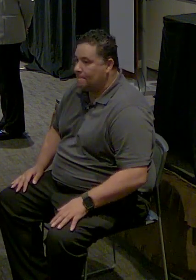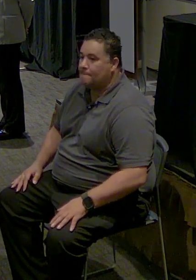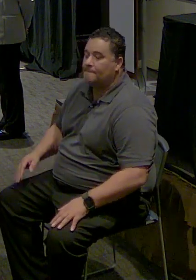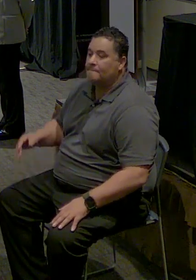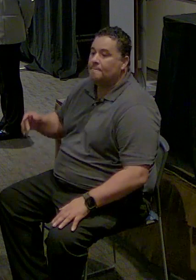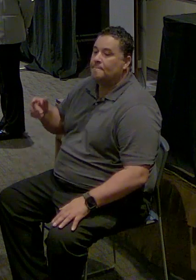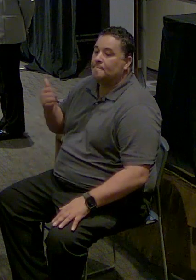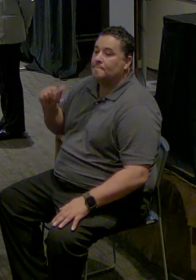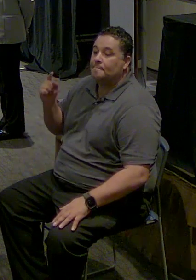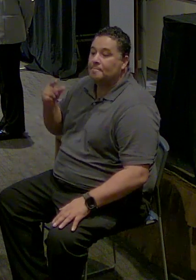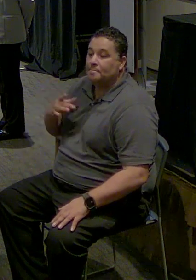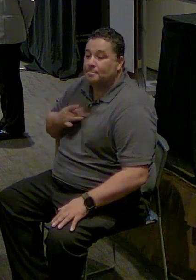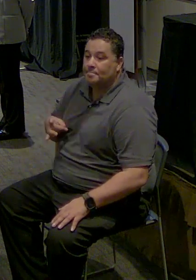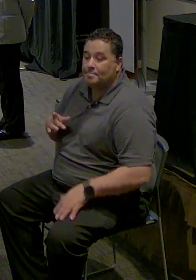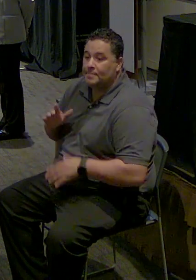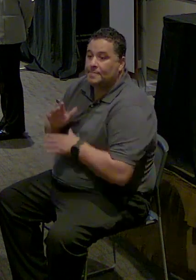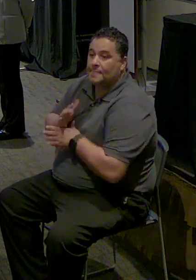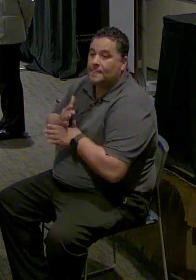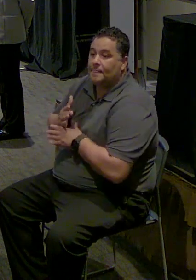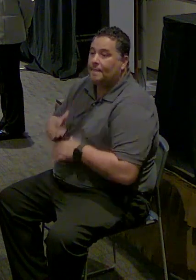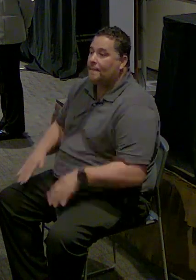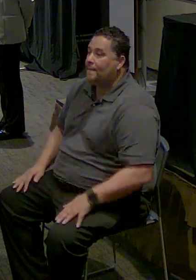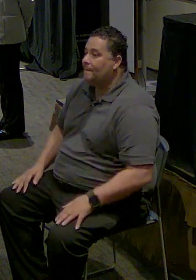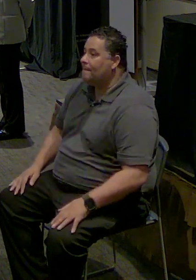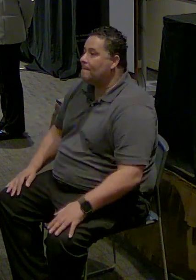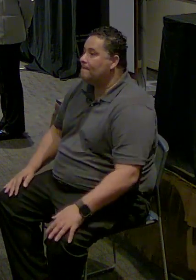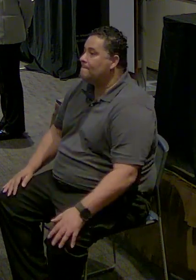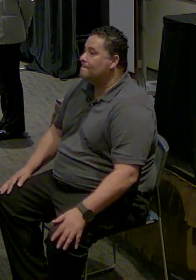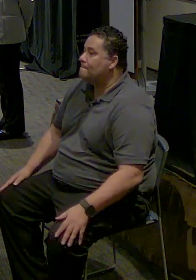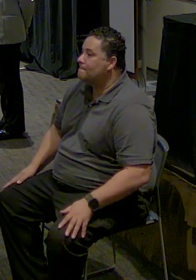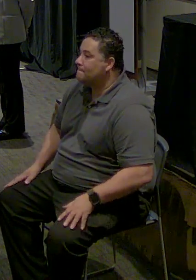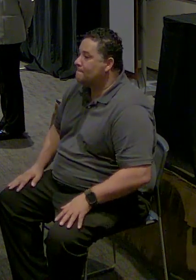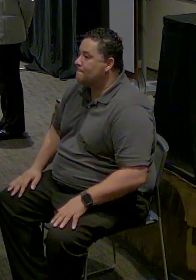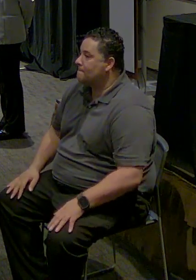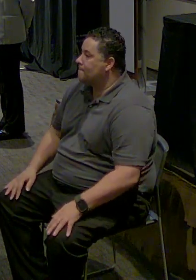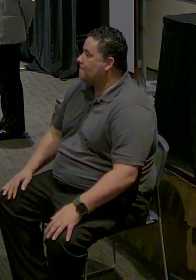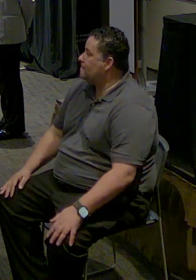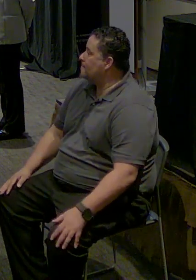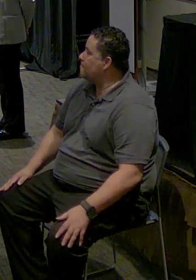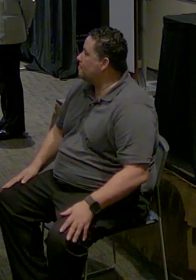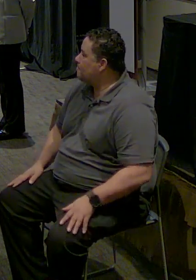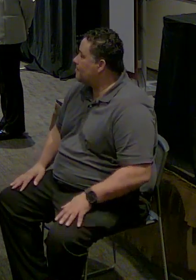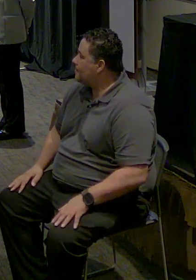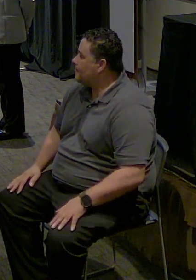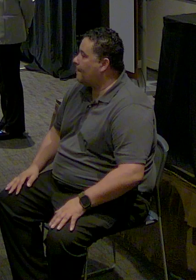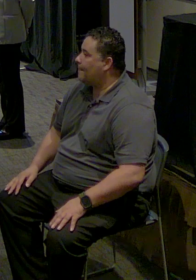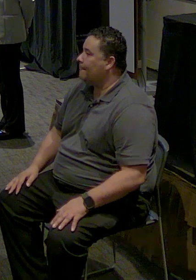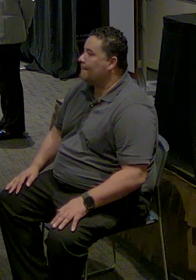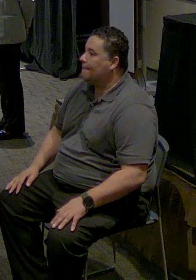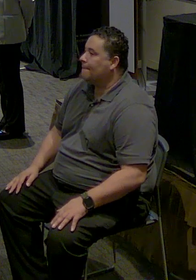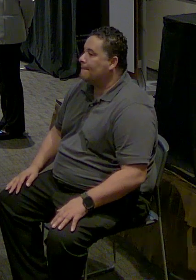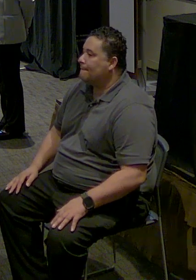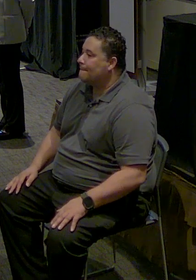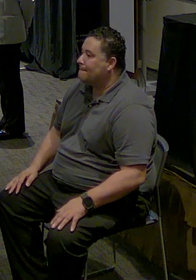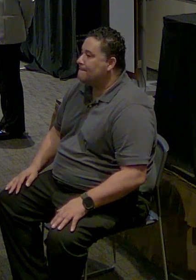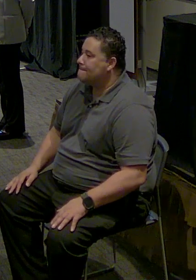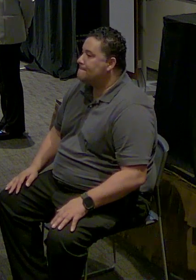ranking to add perspective? Anybody want to share?